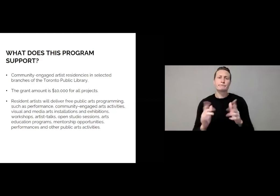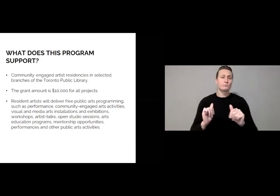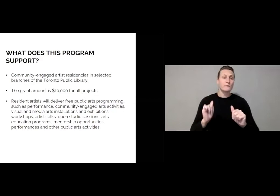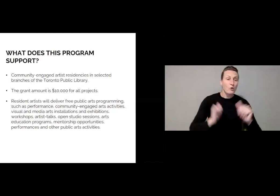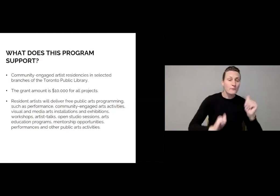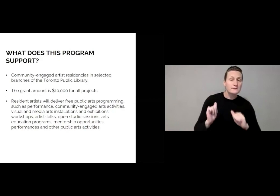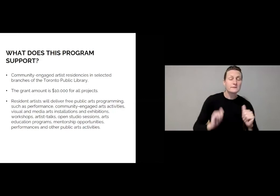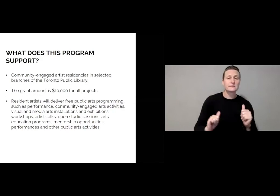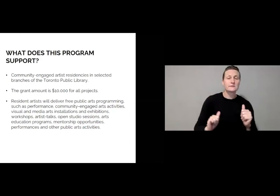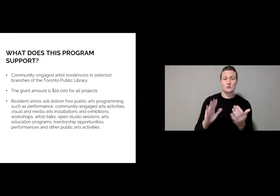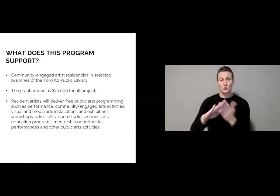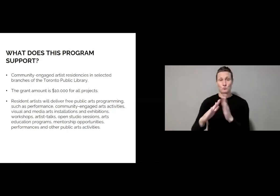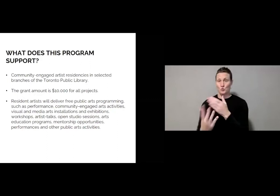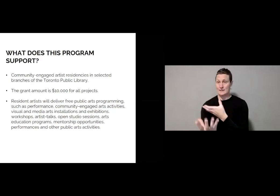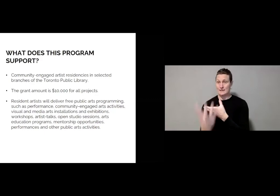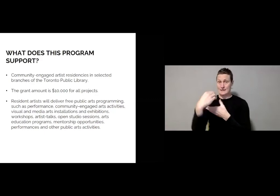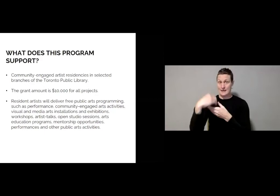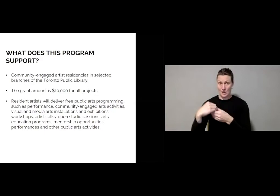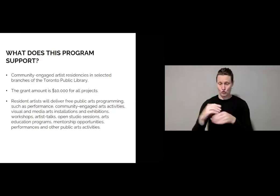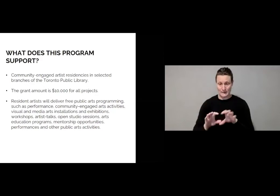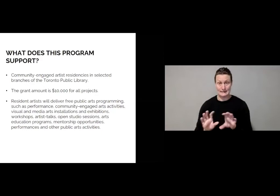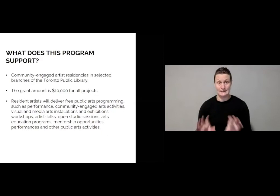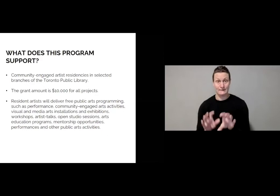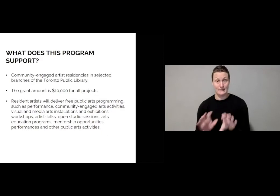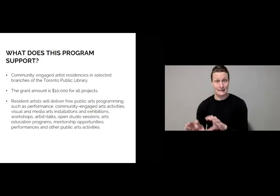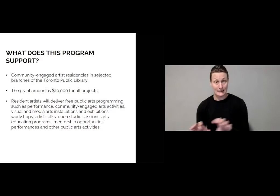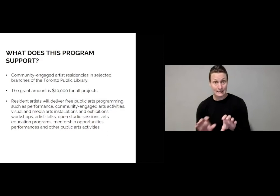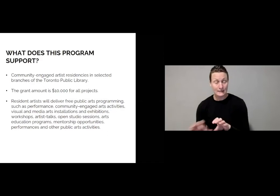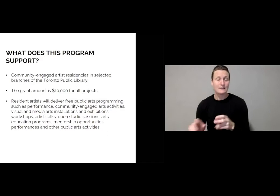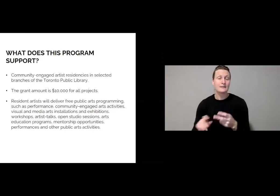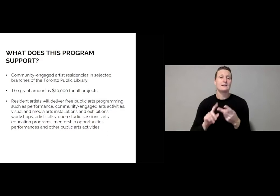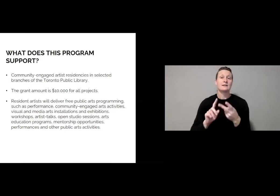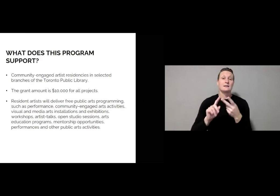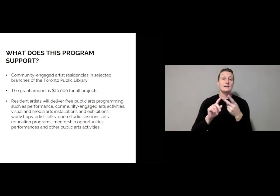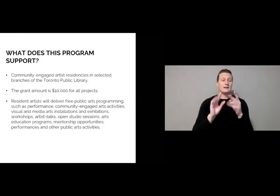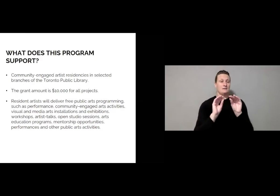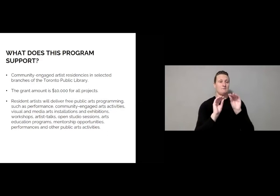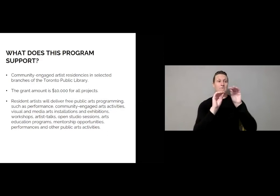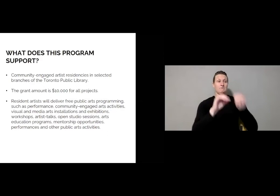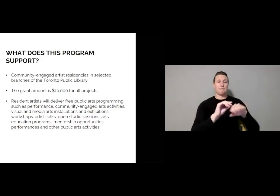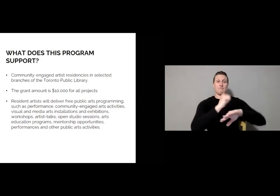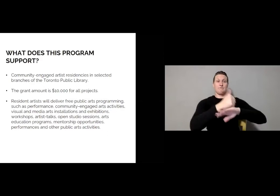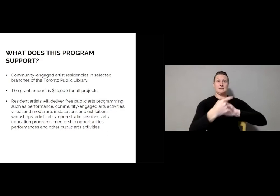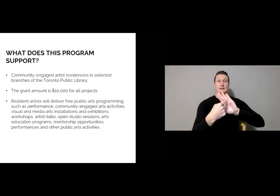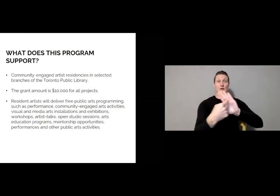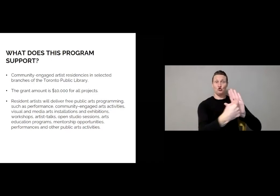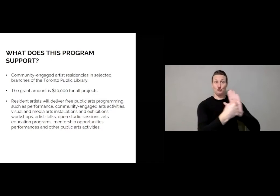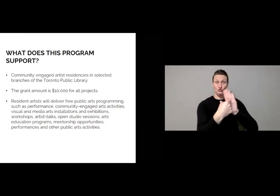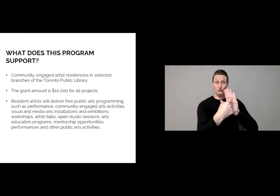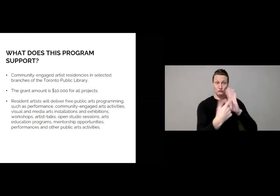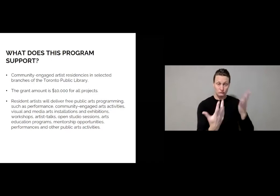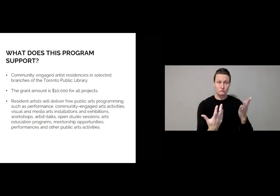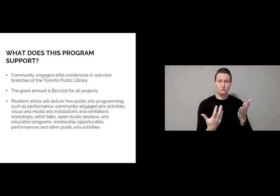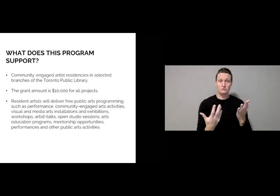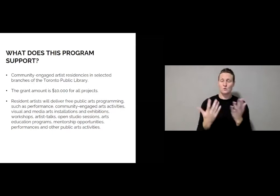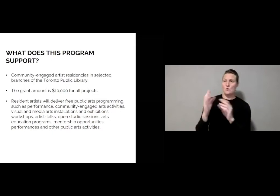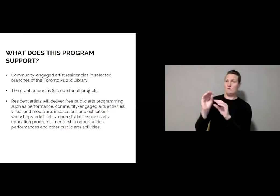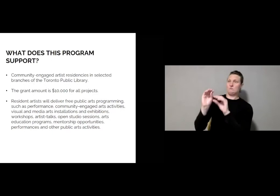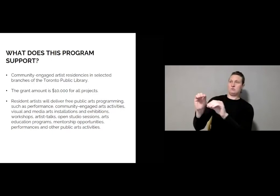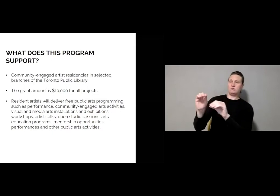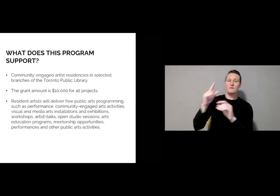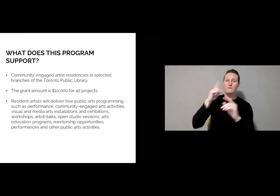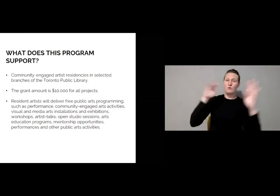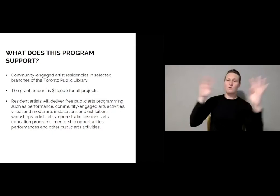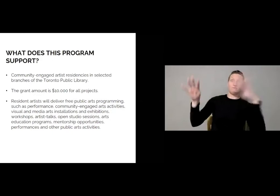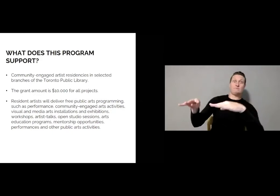arts activities, visual and media arts installations and exhibitions, workshops, artist talks,